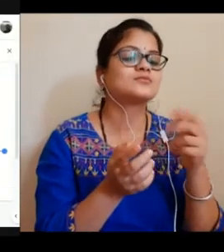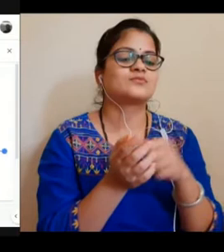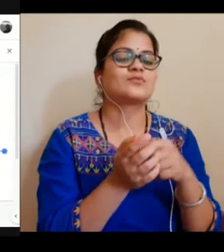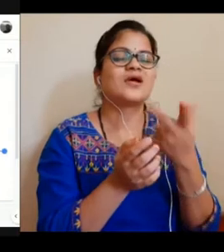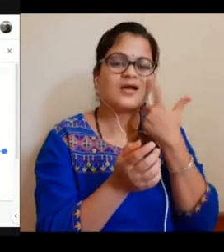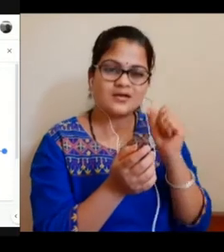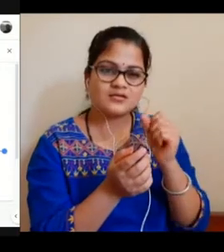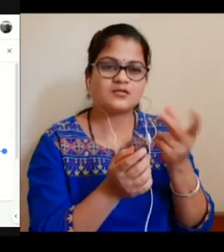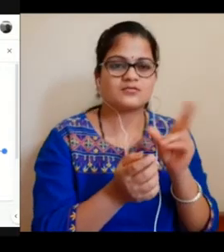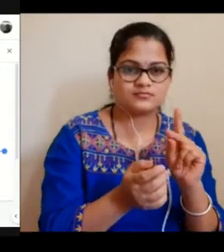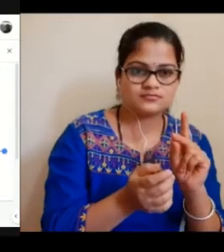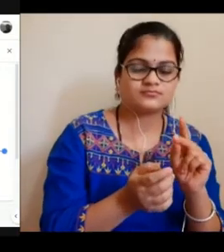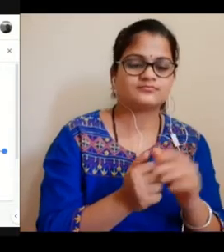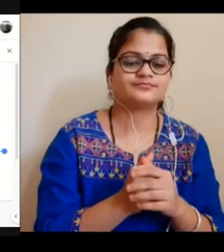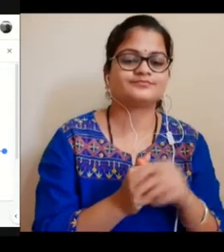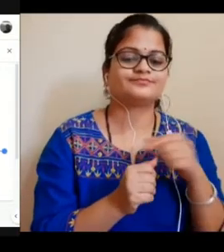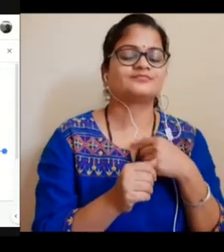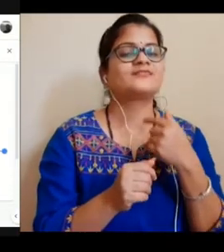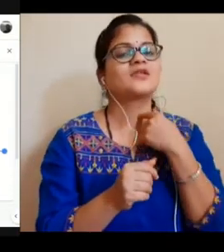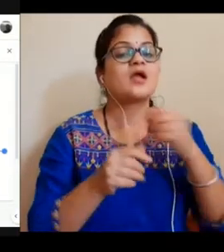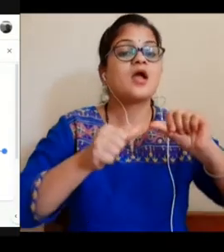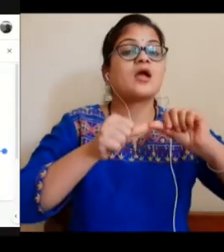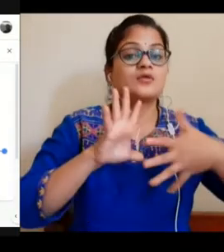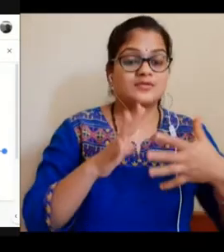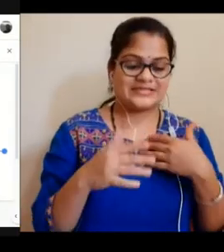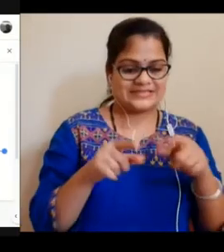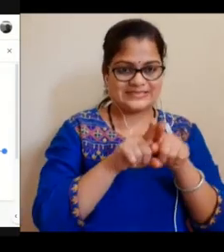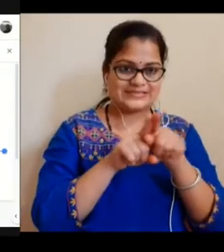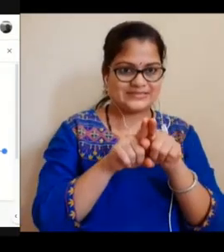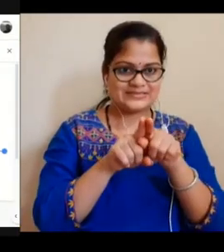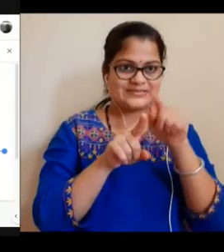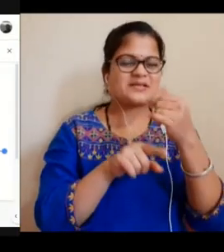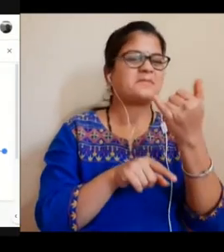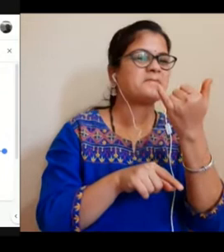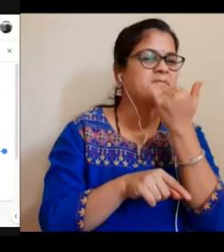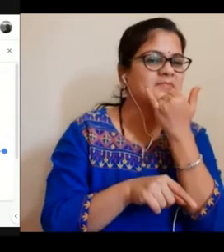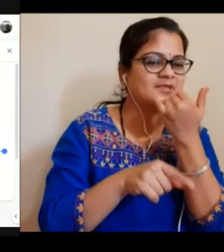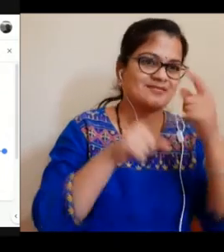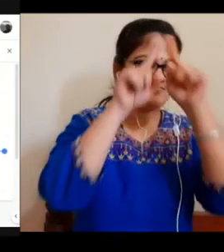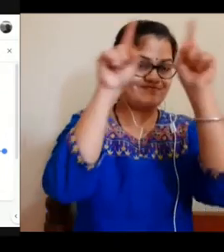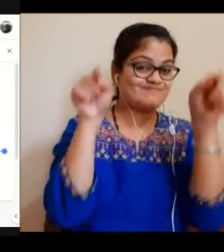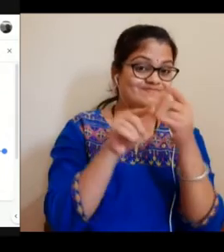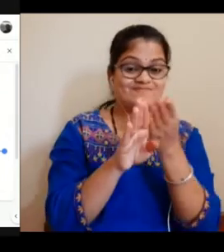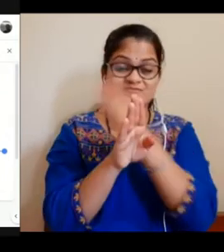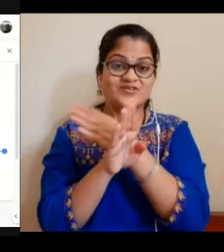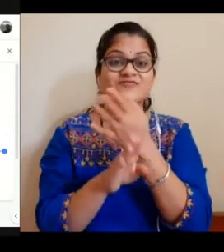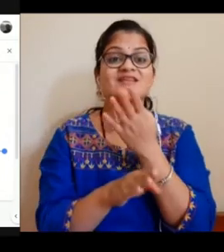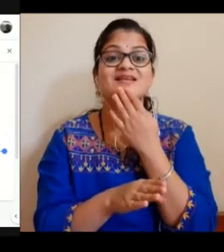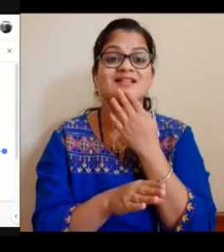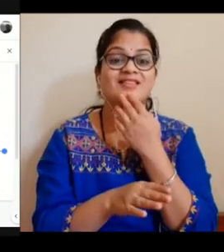Yeah, and that can play automatically, right? So when the kid clicks something wrongly, it